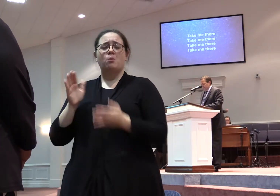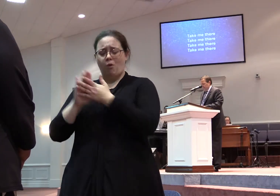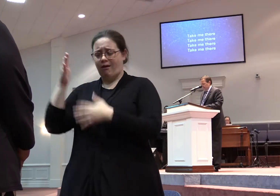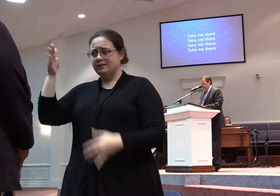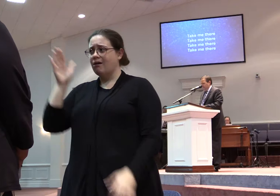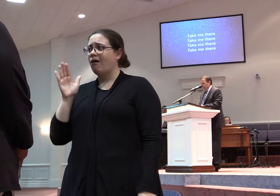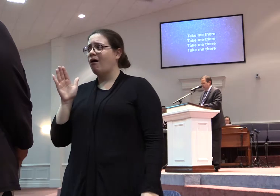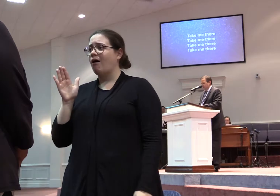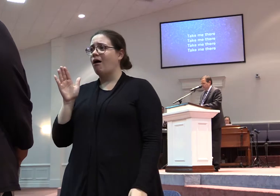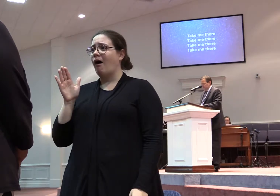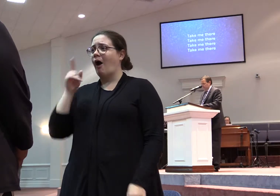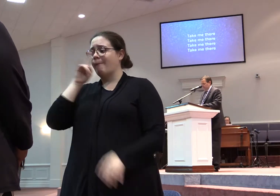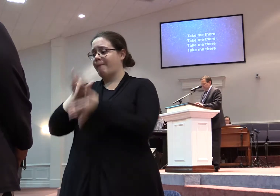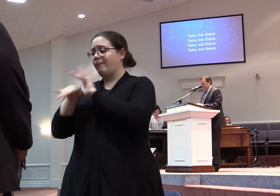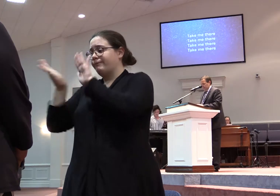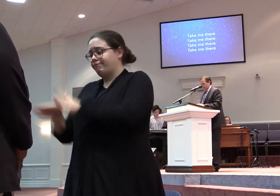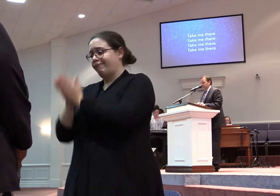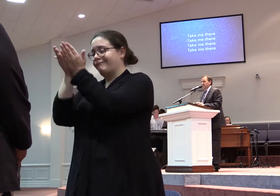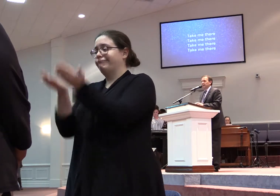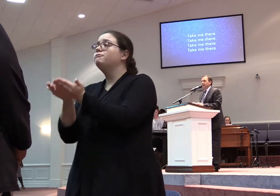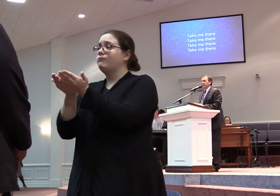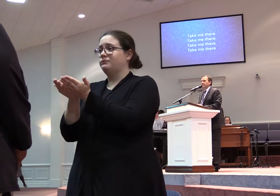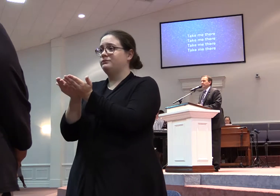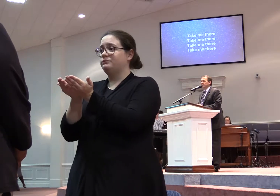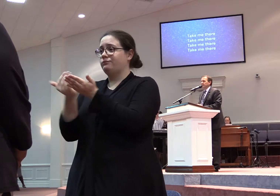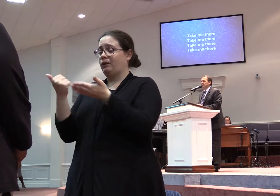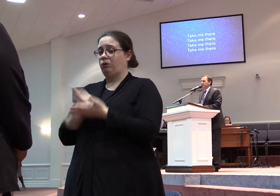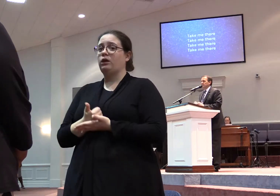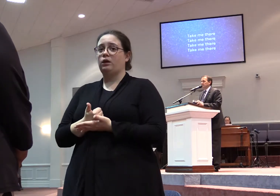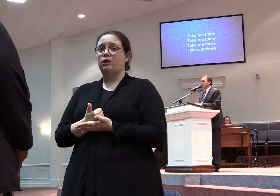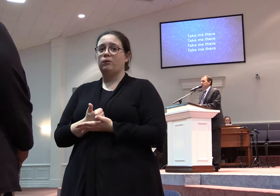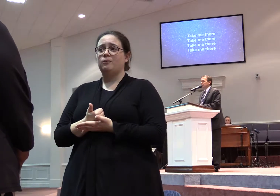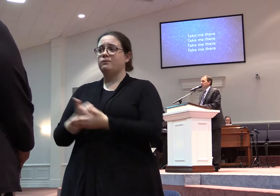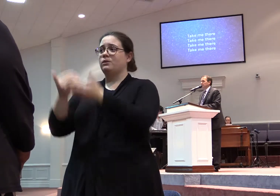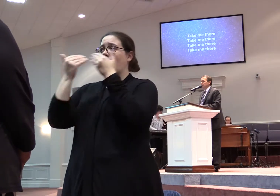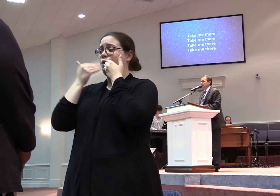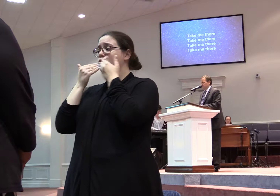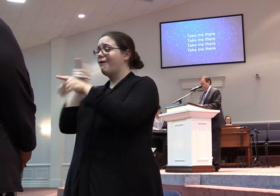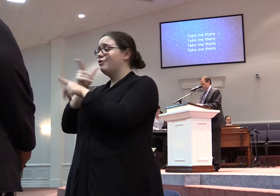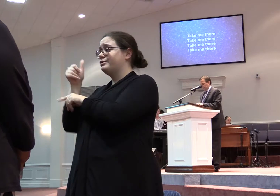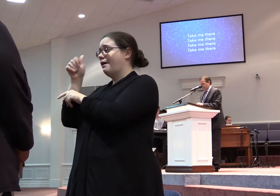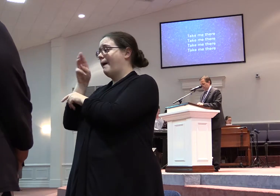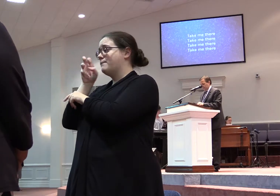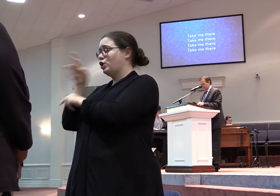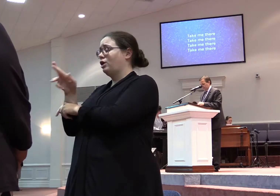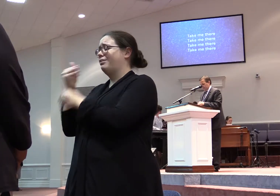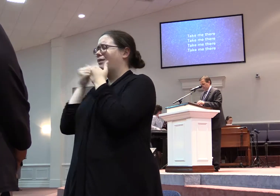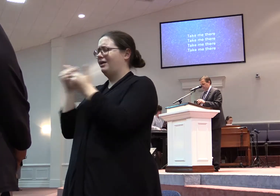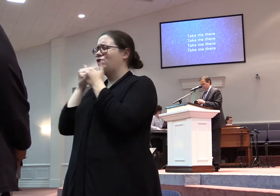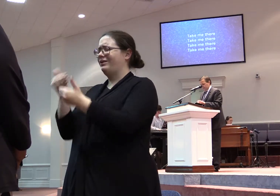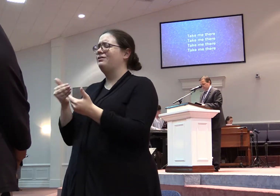Praise God. Grab your Bibles. Amen. Thank you, Sister Amber.